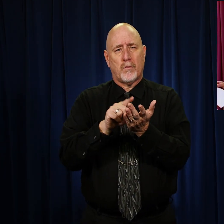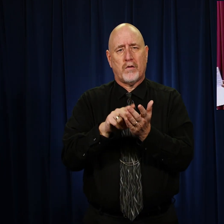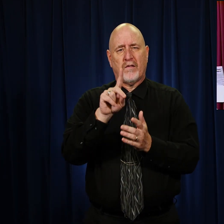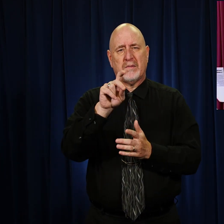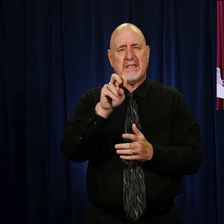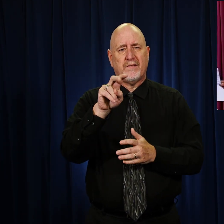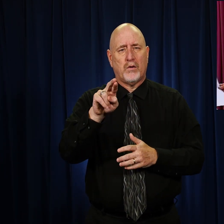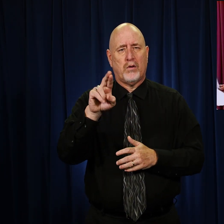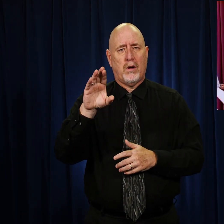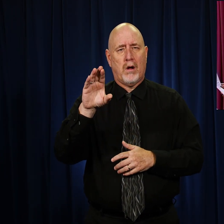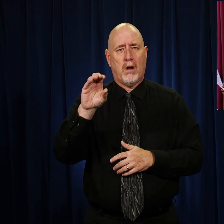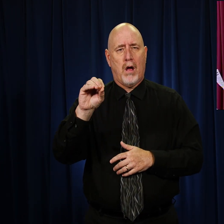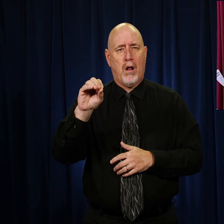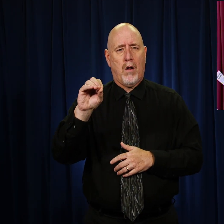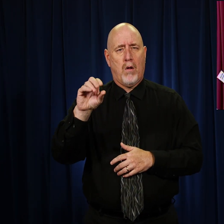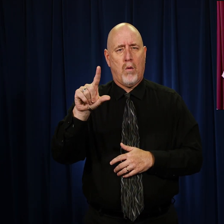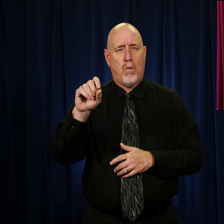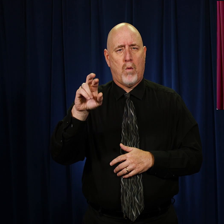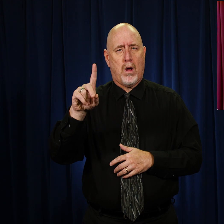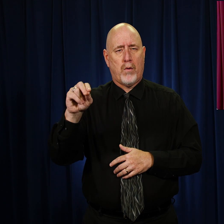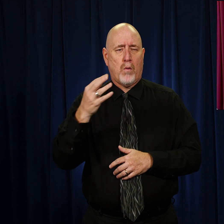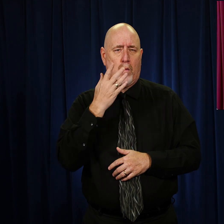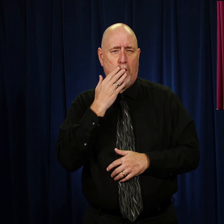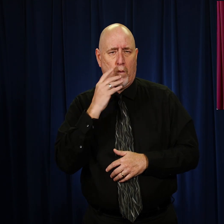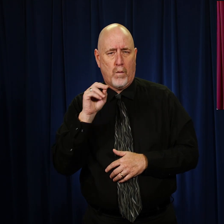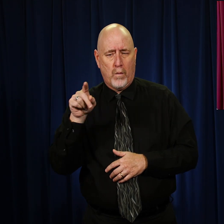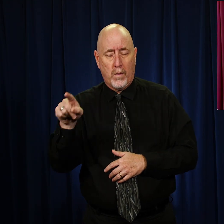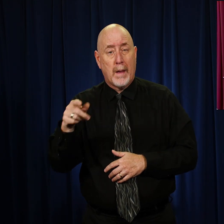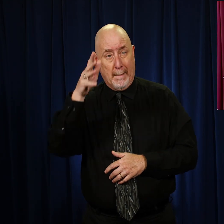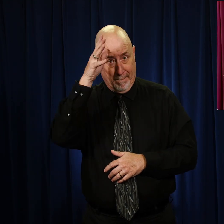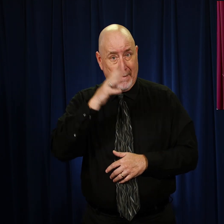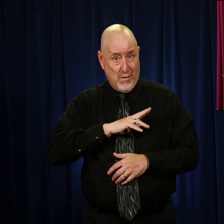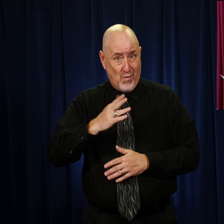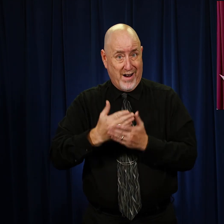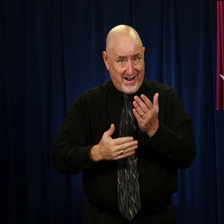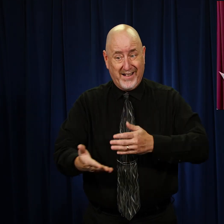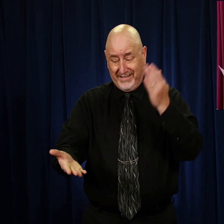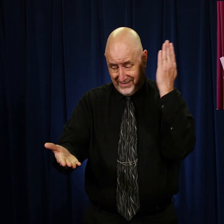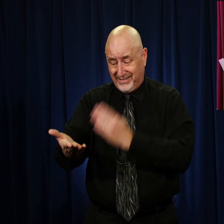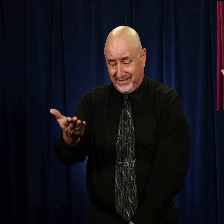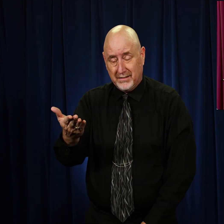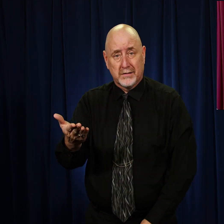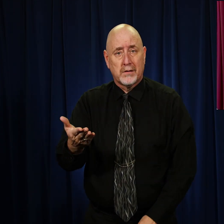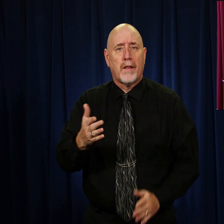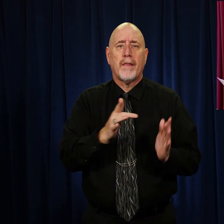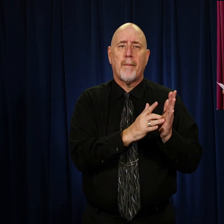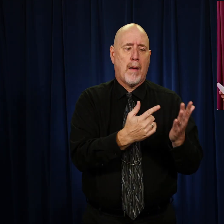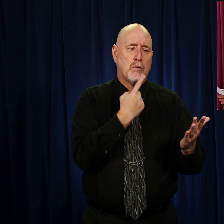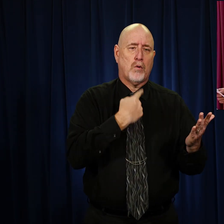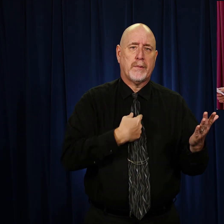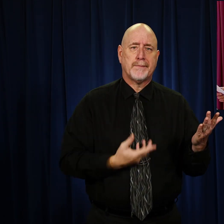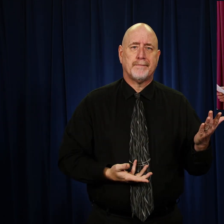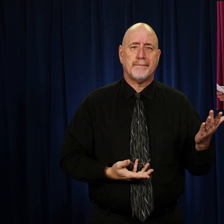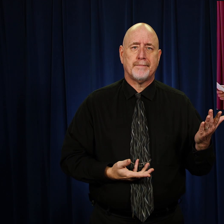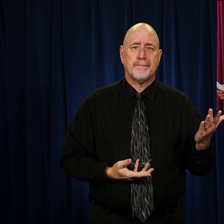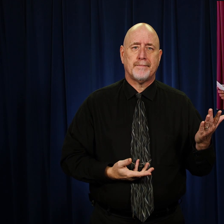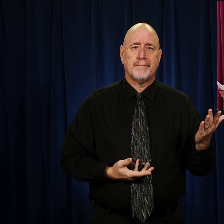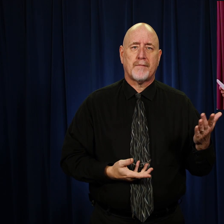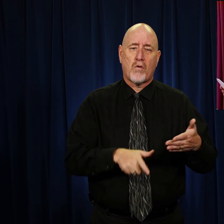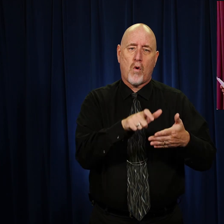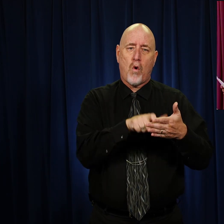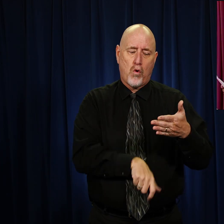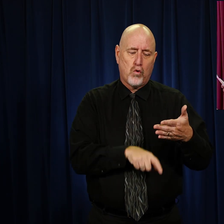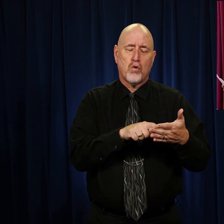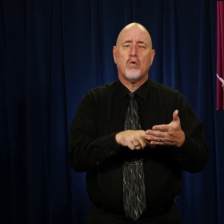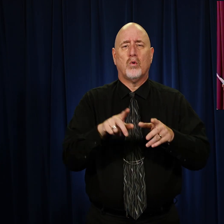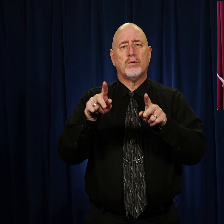of Denver, Colorado, that talks about that a man chops off his right hand because the Bible told him to. And this